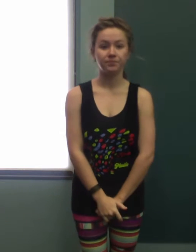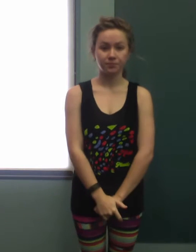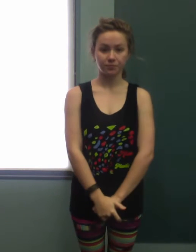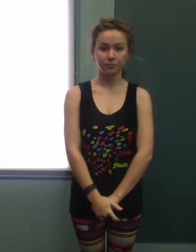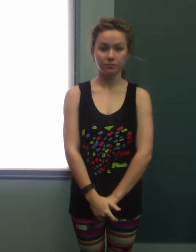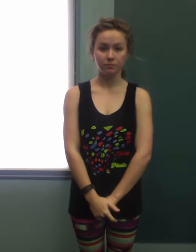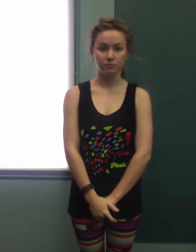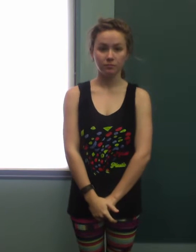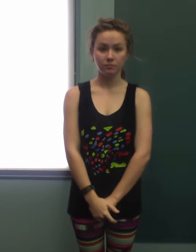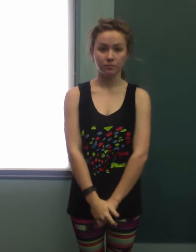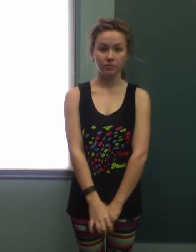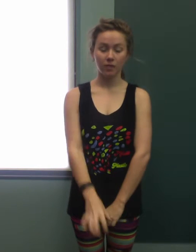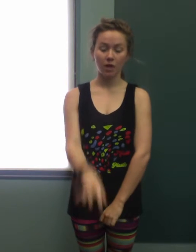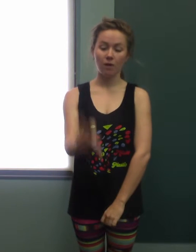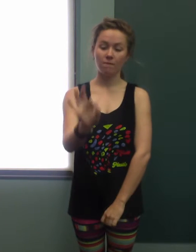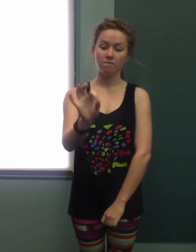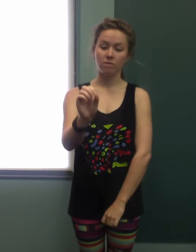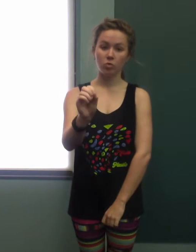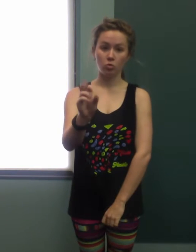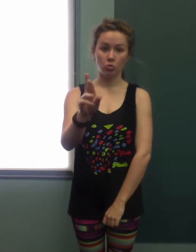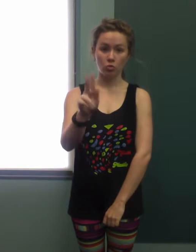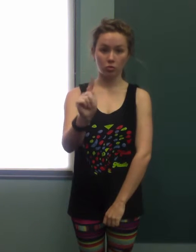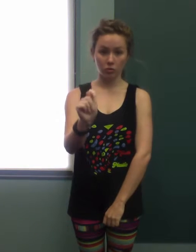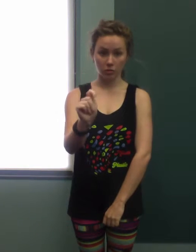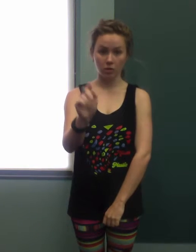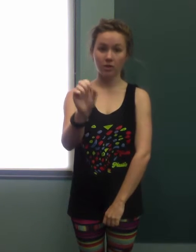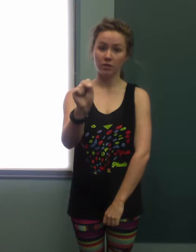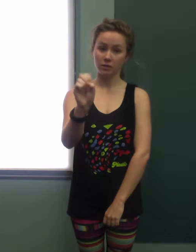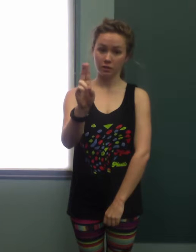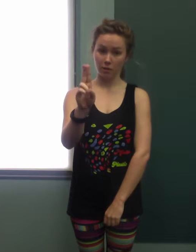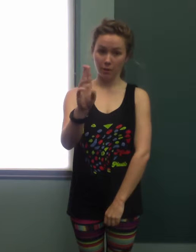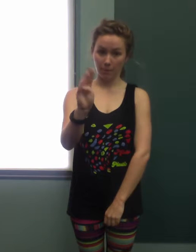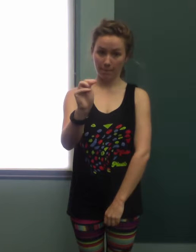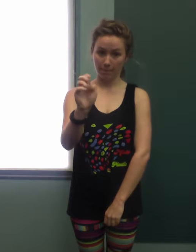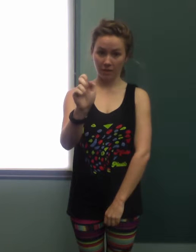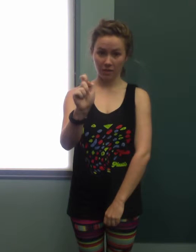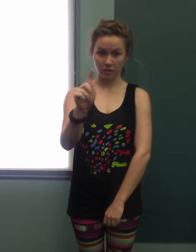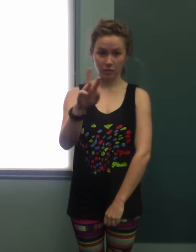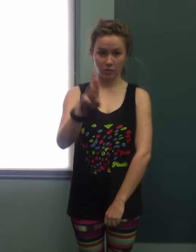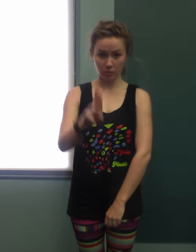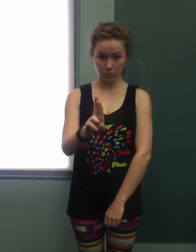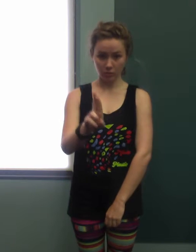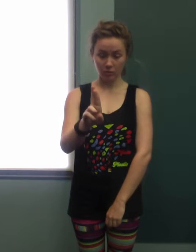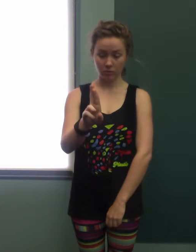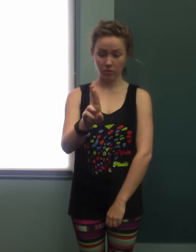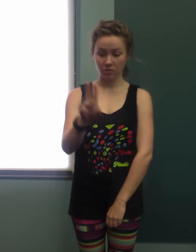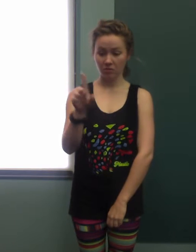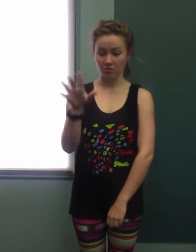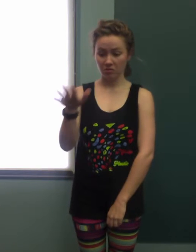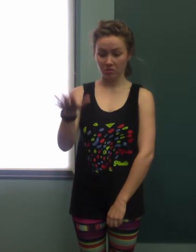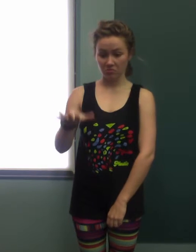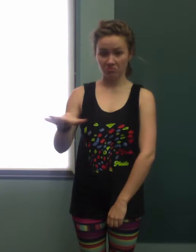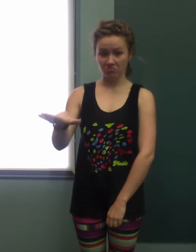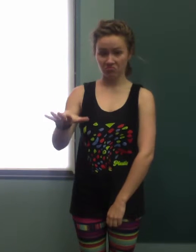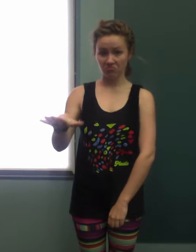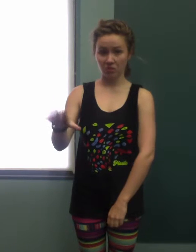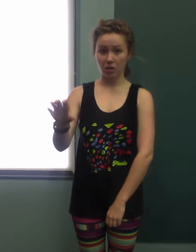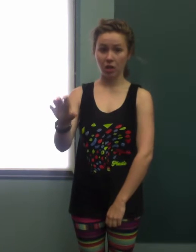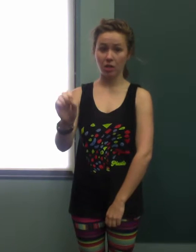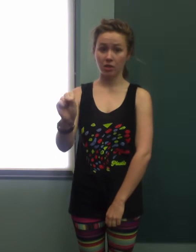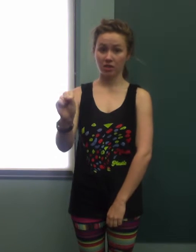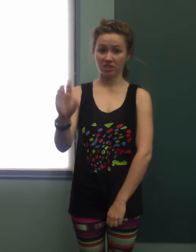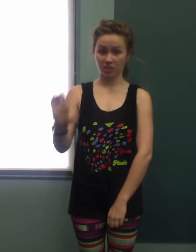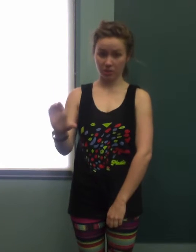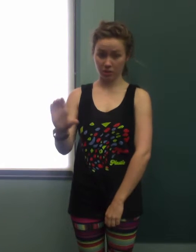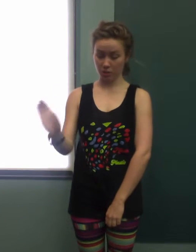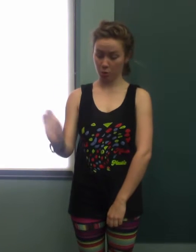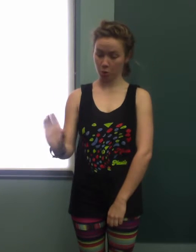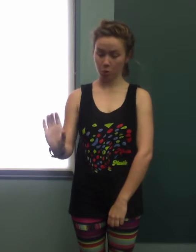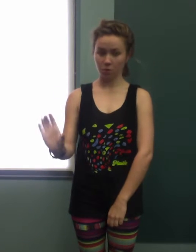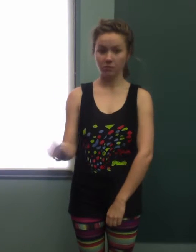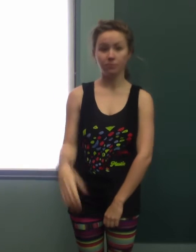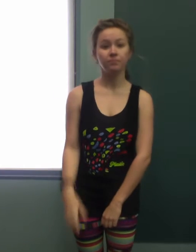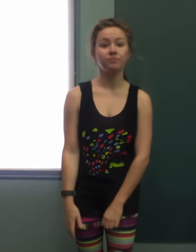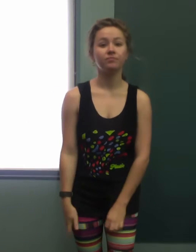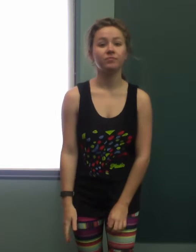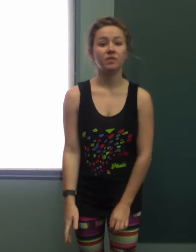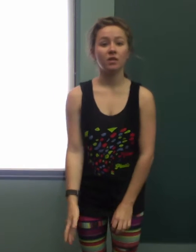Fort Sumter in Charleston, South Carolina, was one of the 3 remaining Union-held forts in the Confederacy,